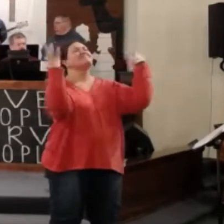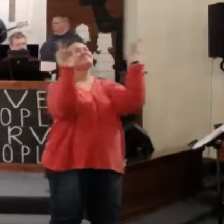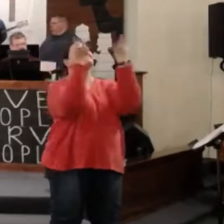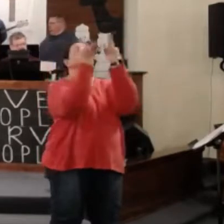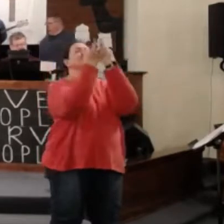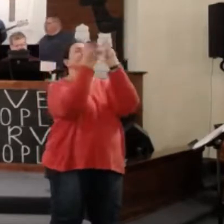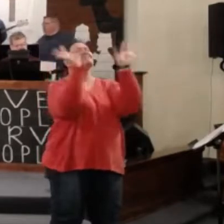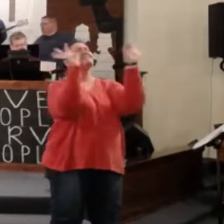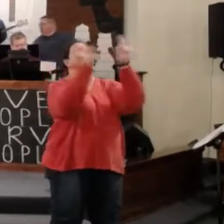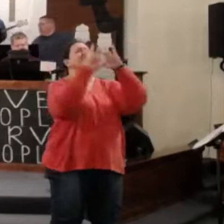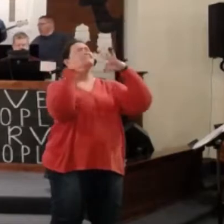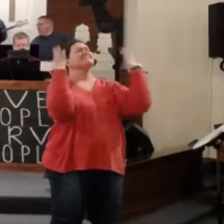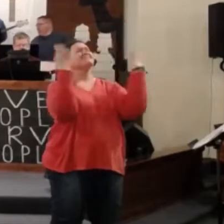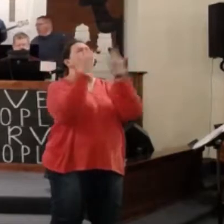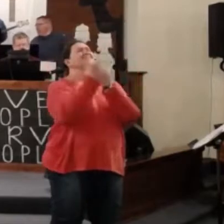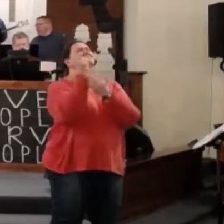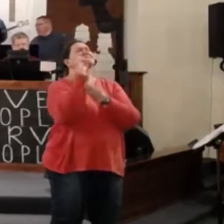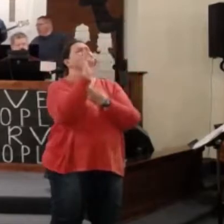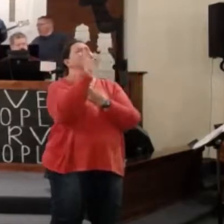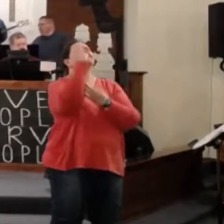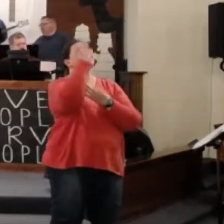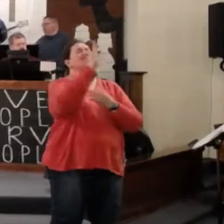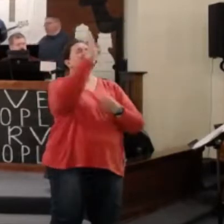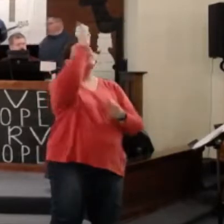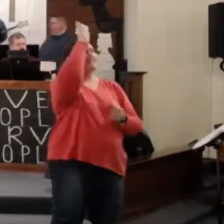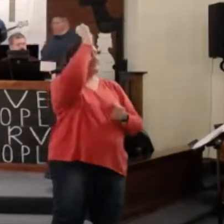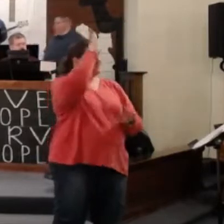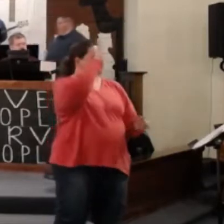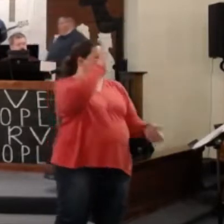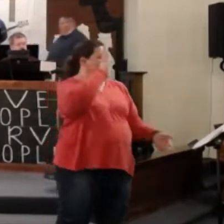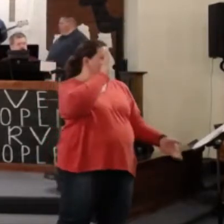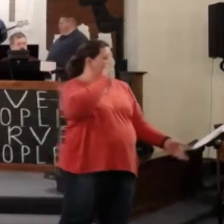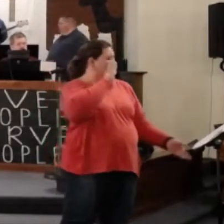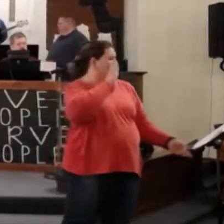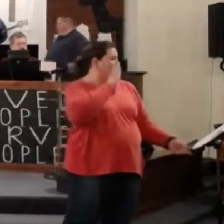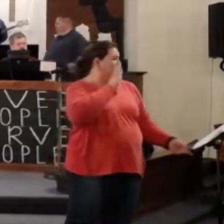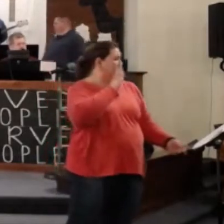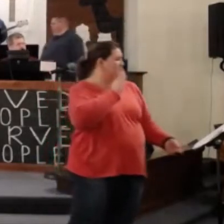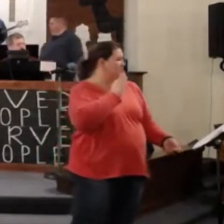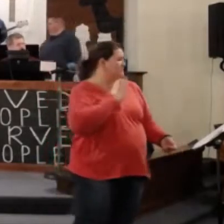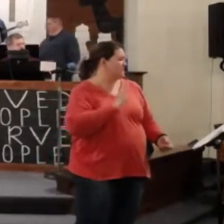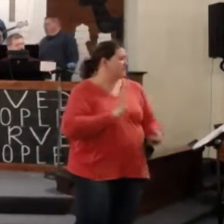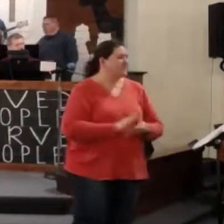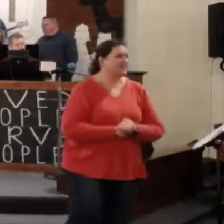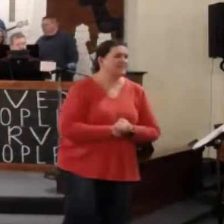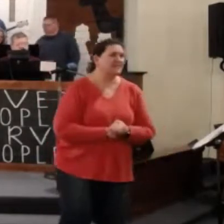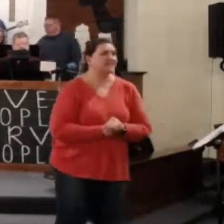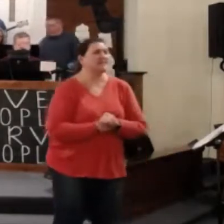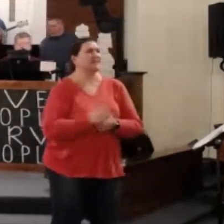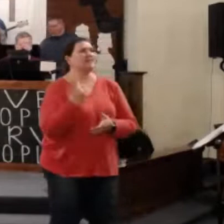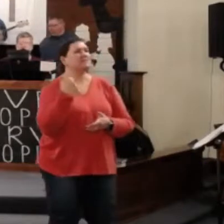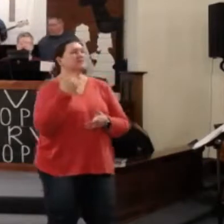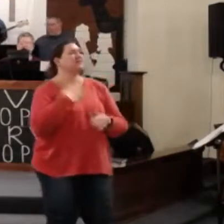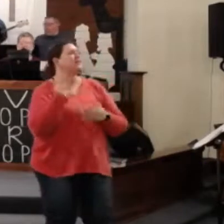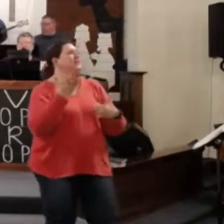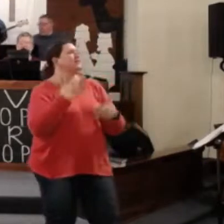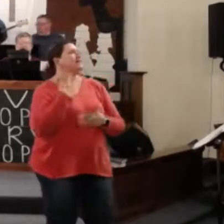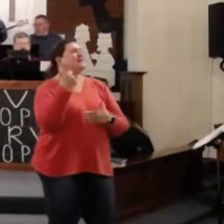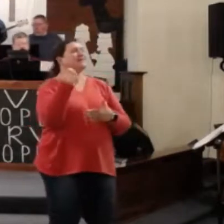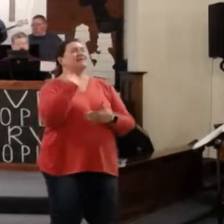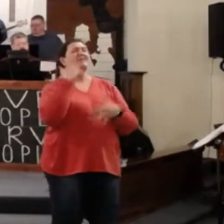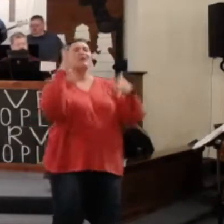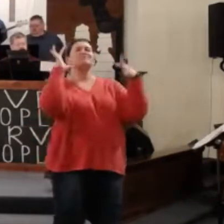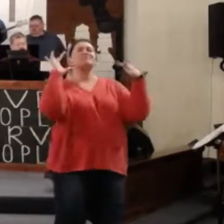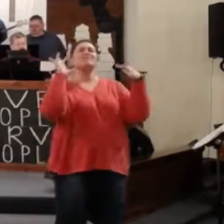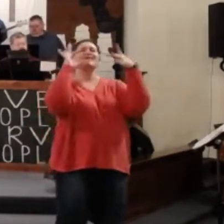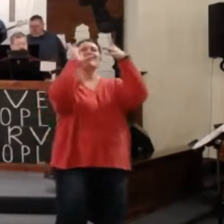of the family of God. Join me in that refrain. I'm so